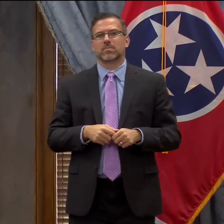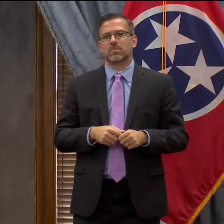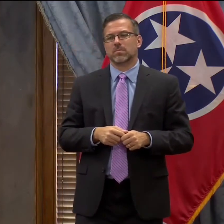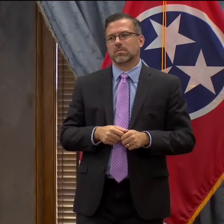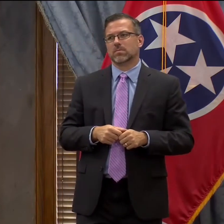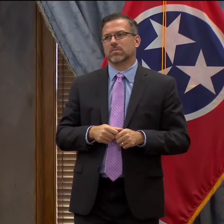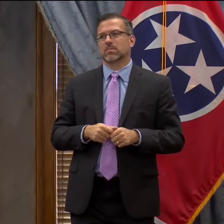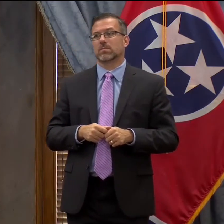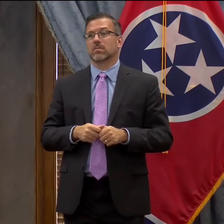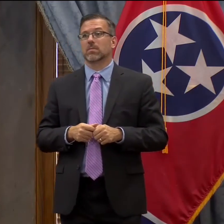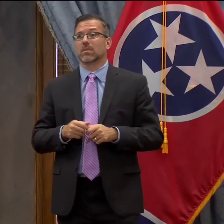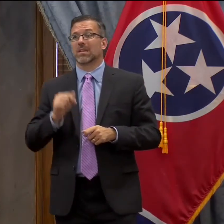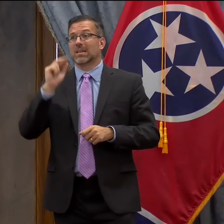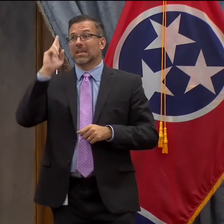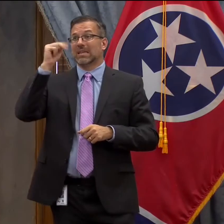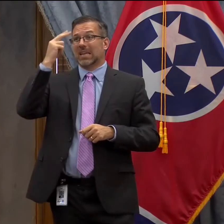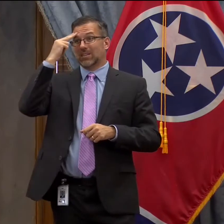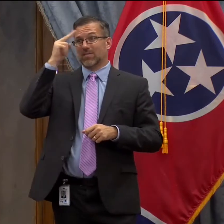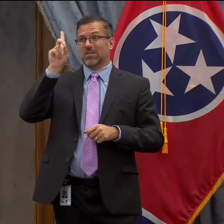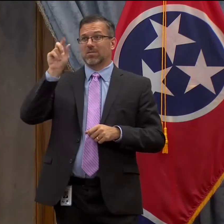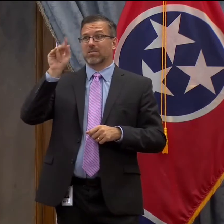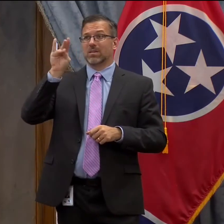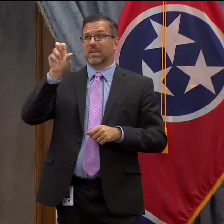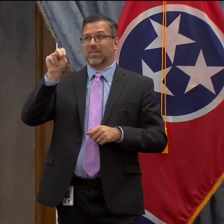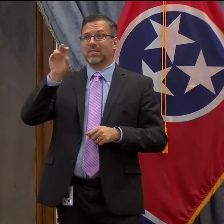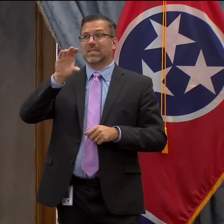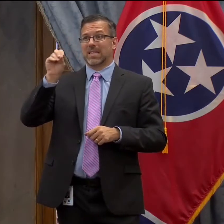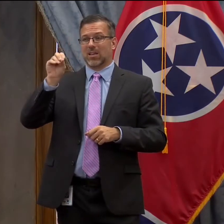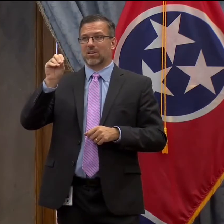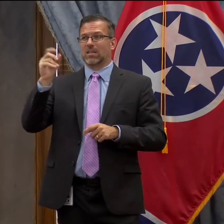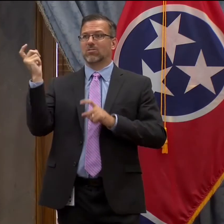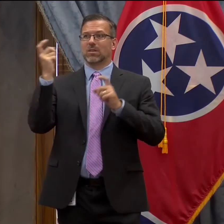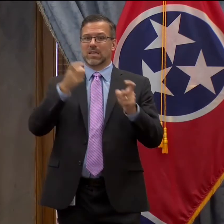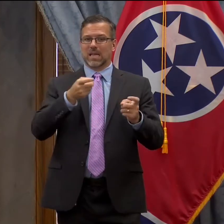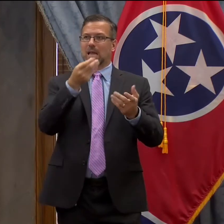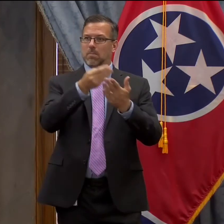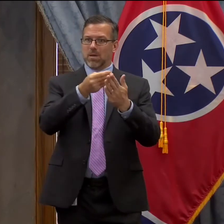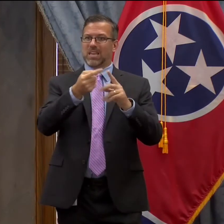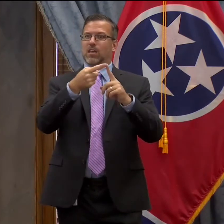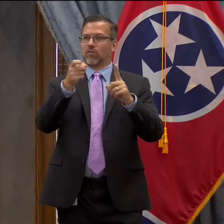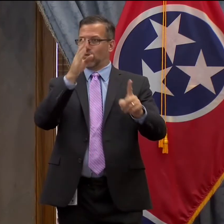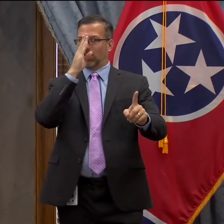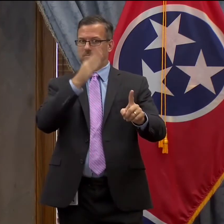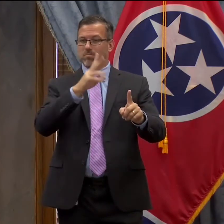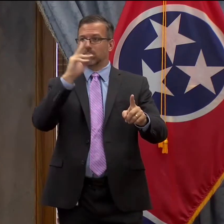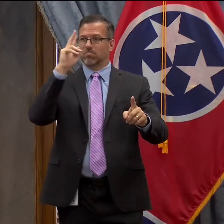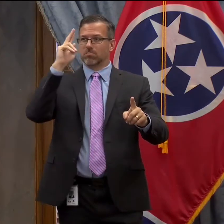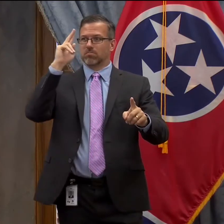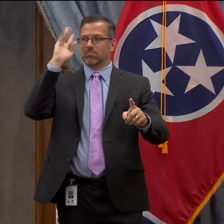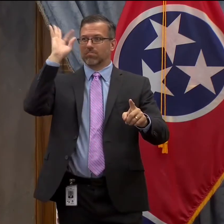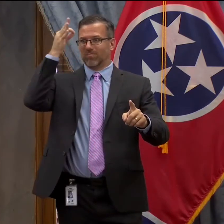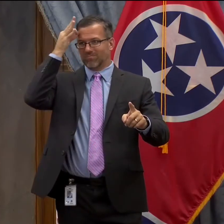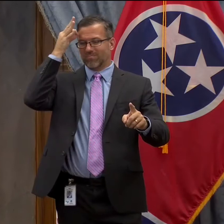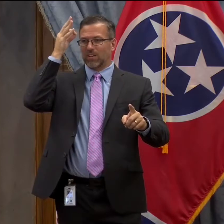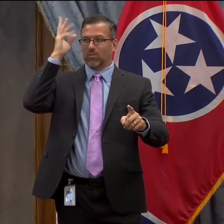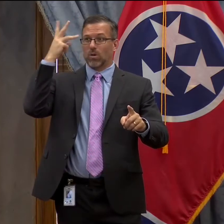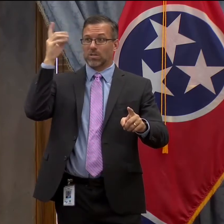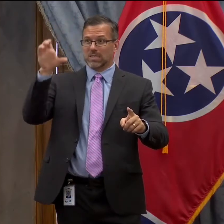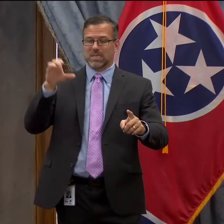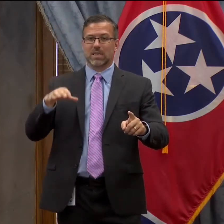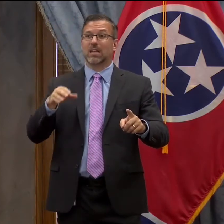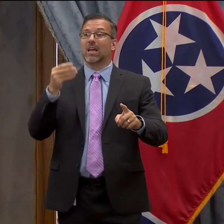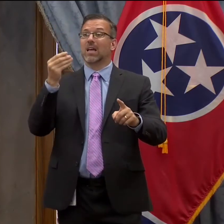received designated funds from the federal government. There are 95 counties. Providing funding for Davidson